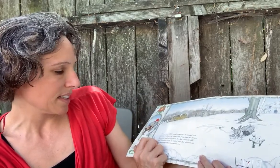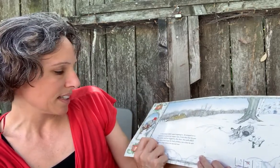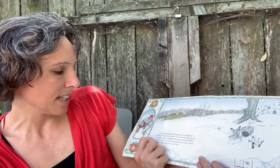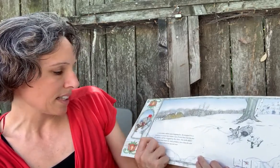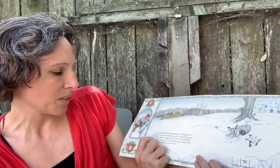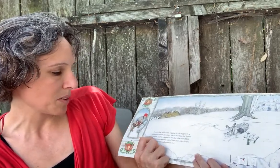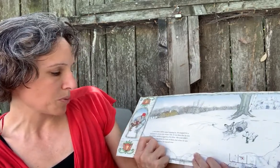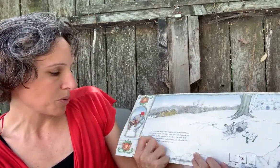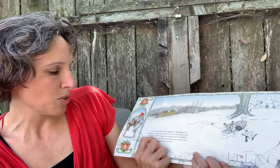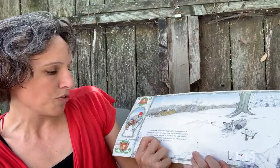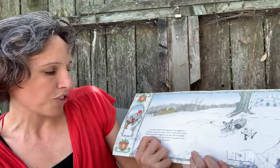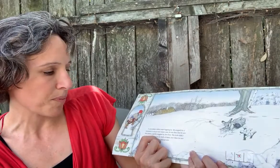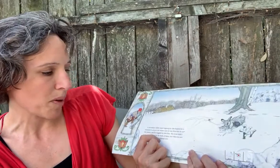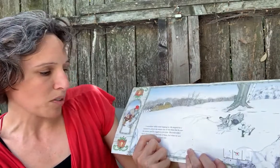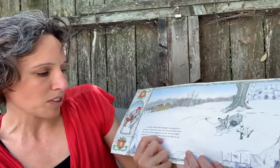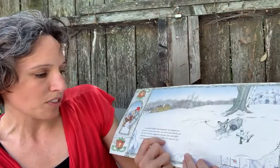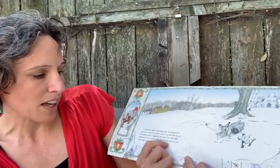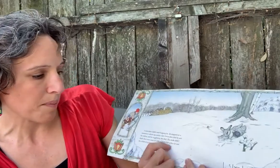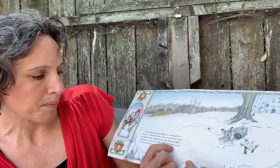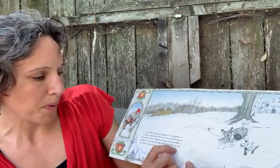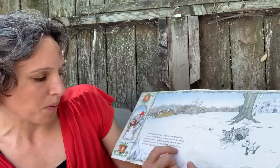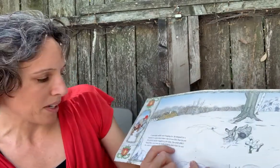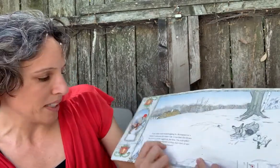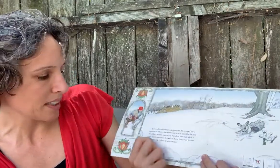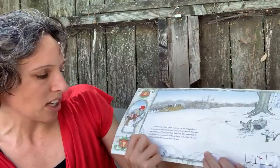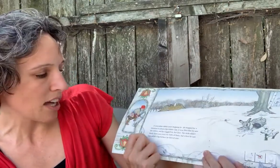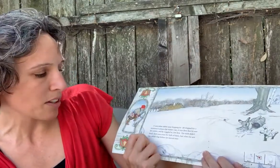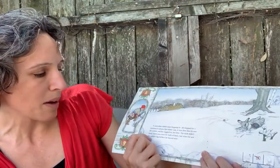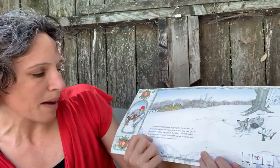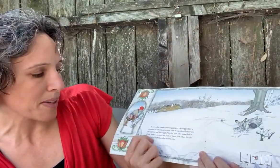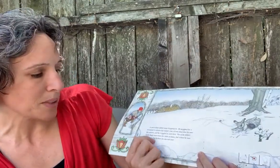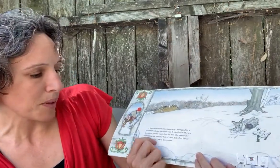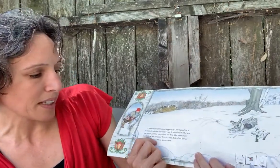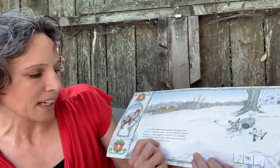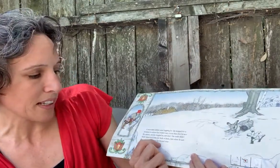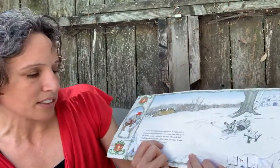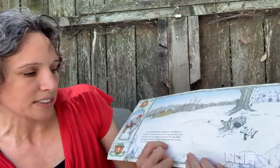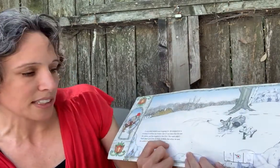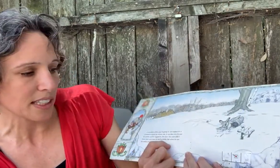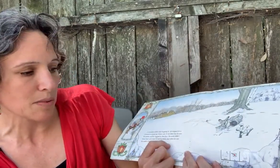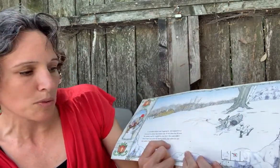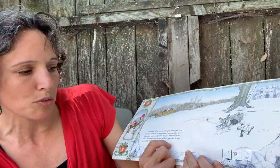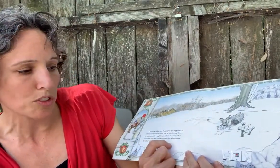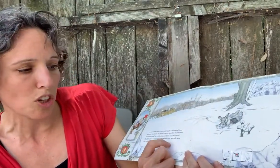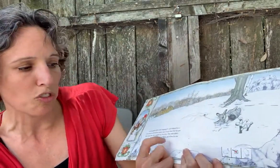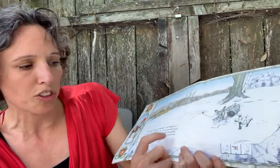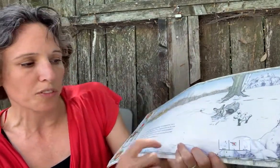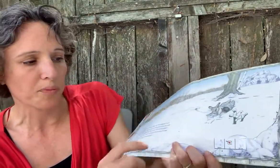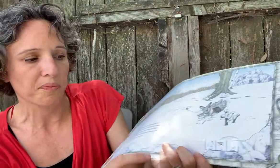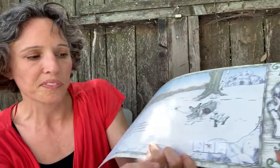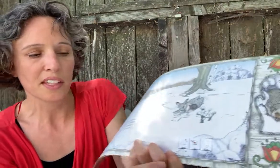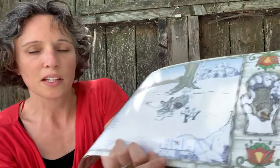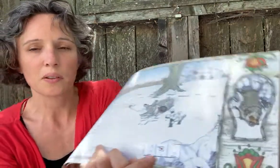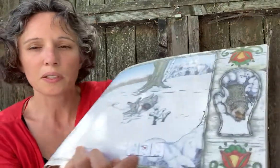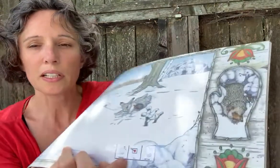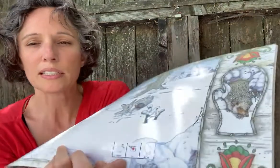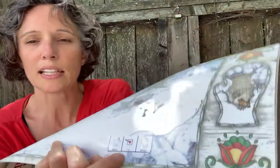think there was room for both of them, but when he saw the rabbit's big kickers, he moved over. We're going to